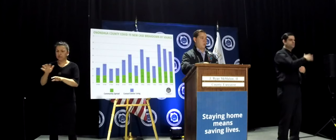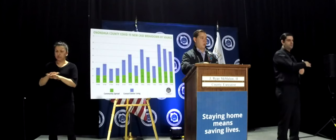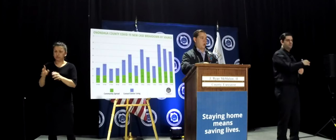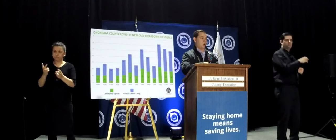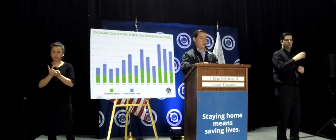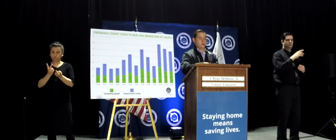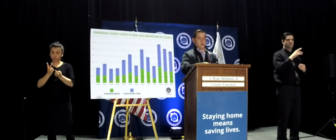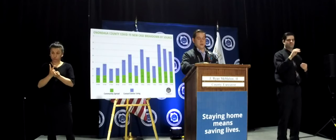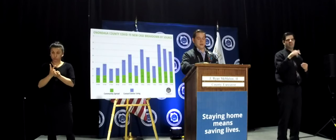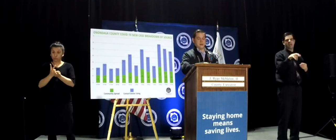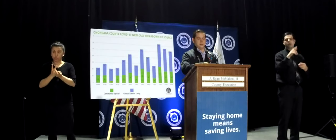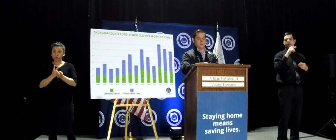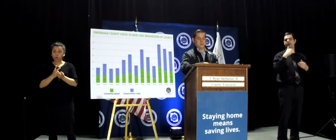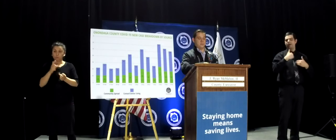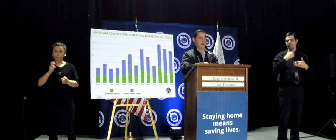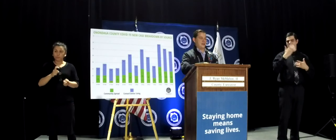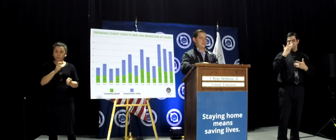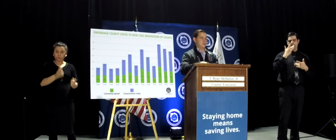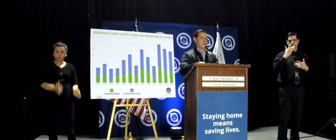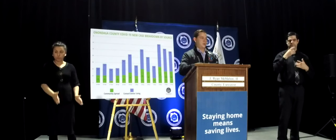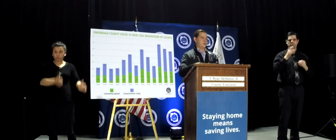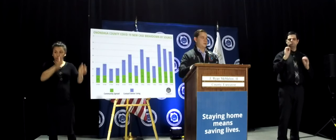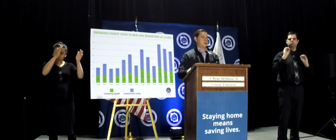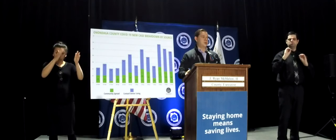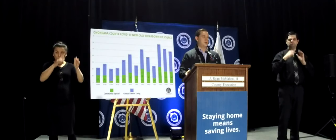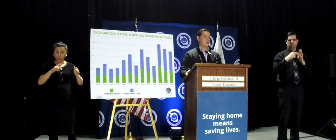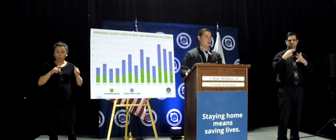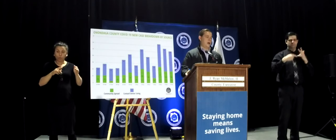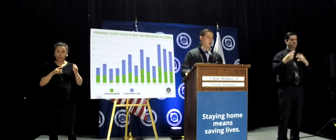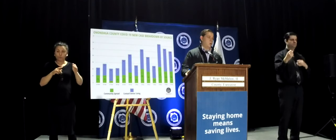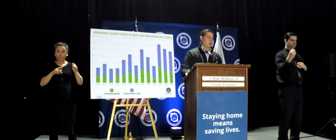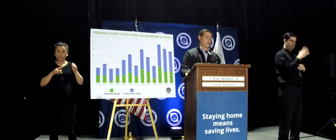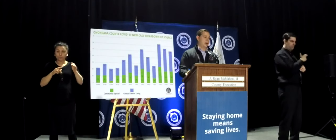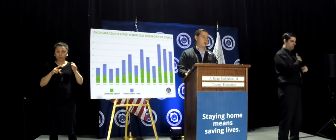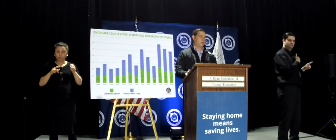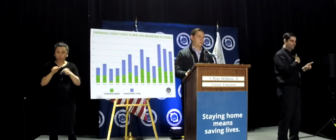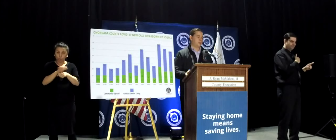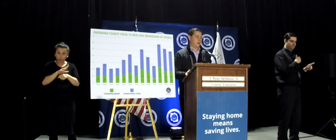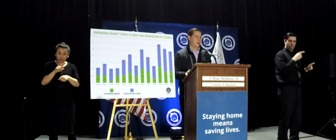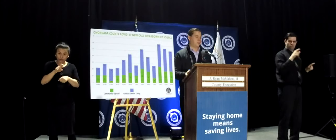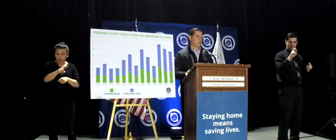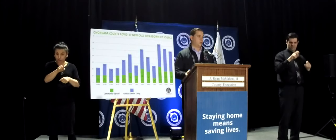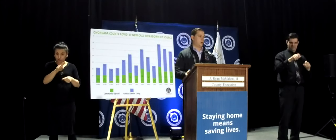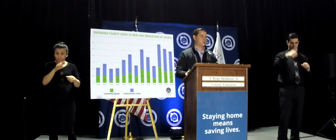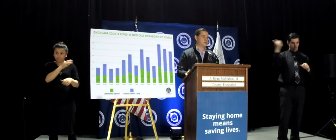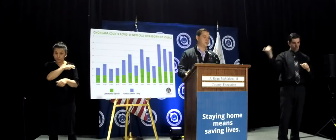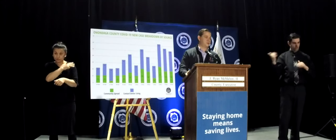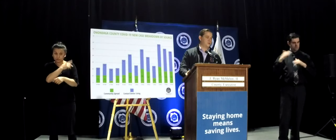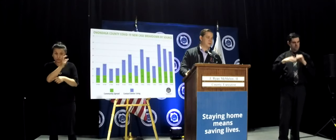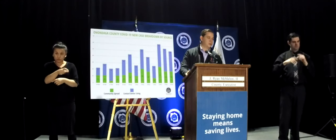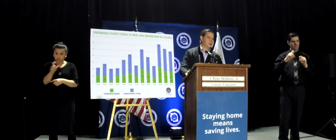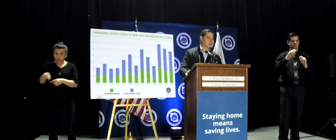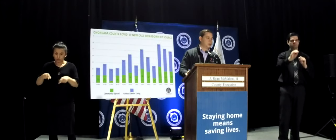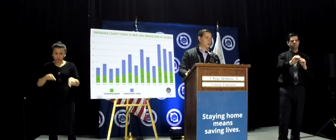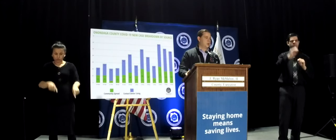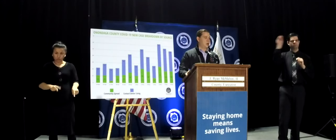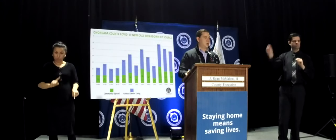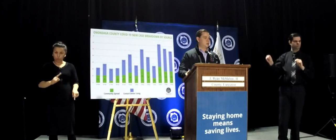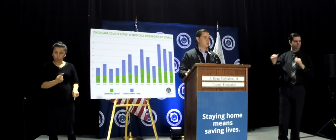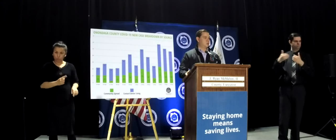have more capacity than others, and we're now working out a plan with one specific